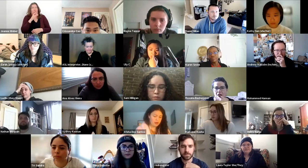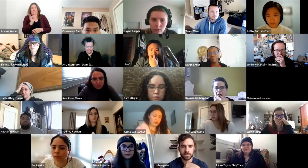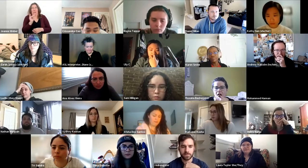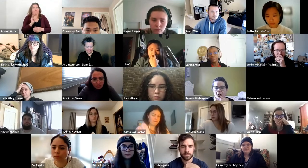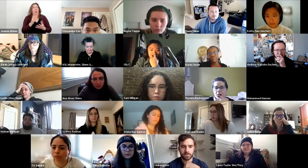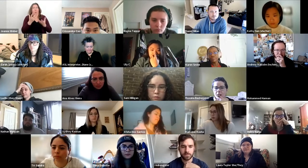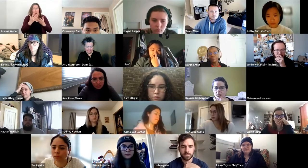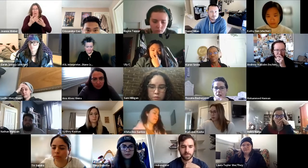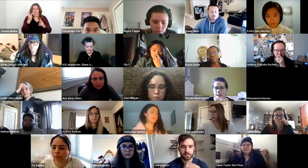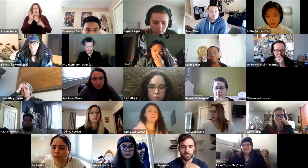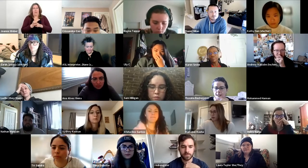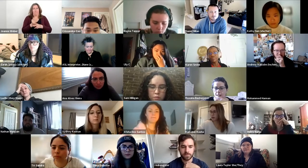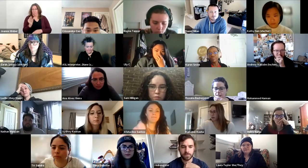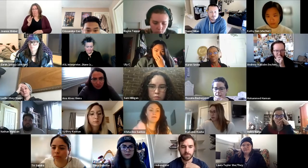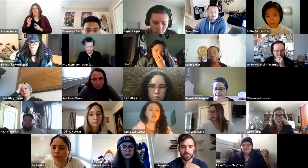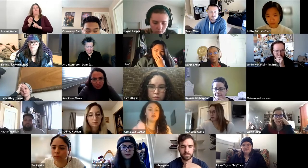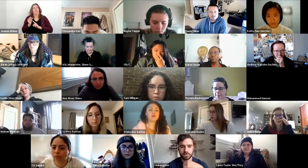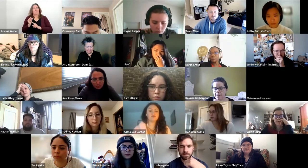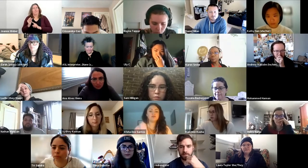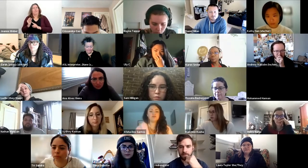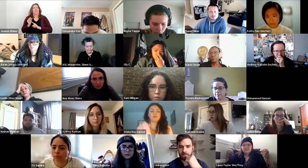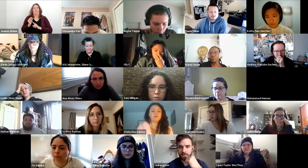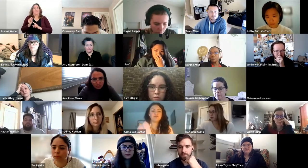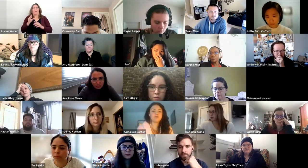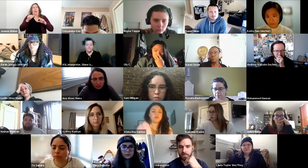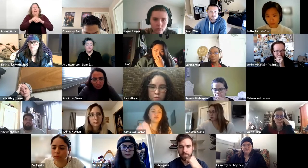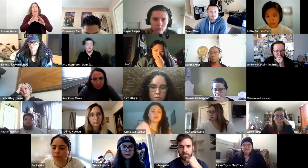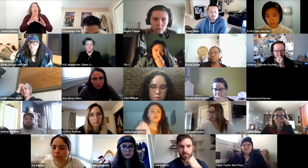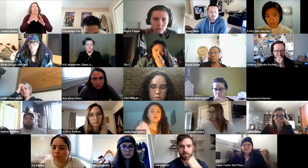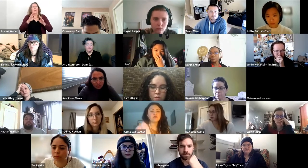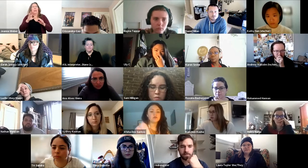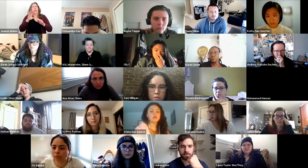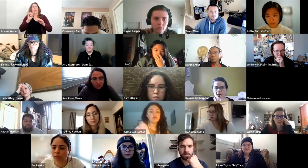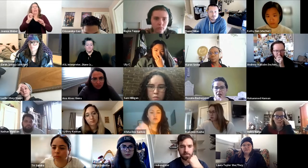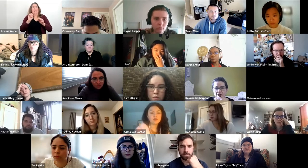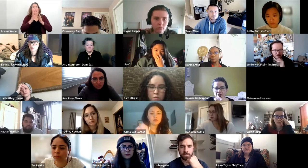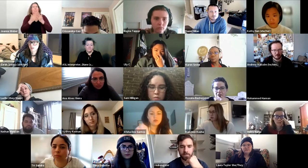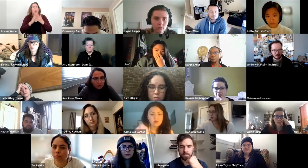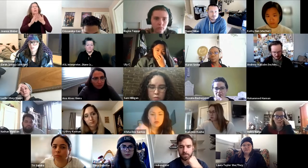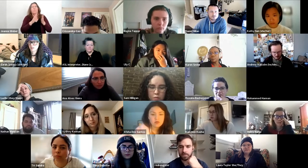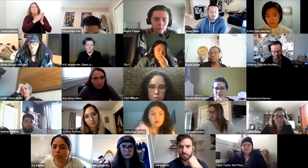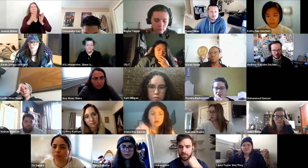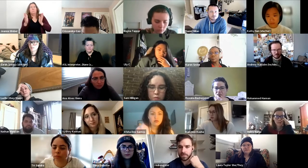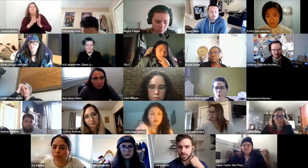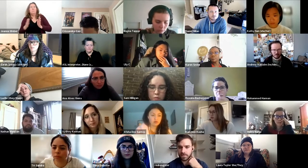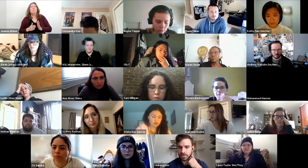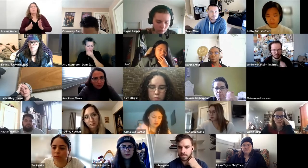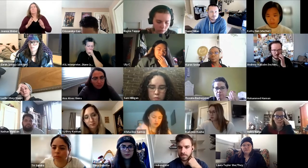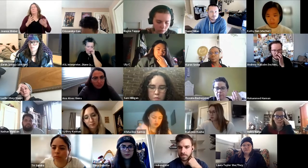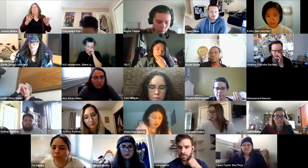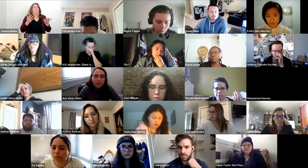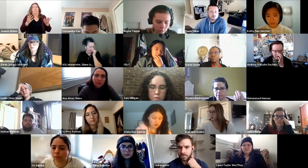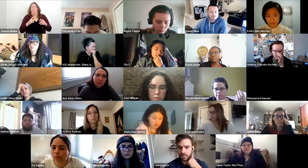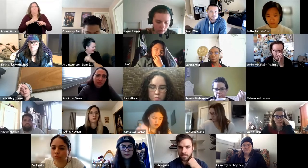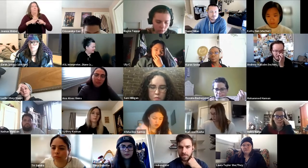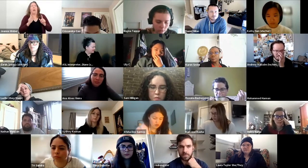the purposes of the class. I know it's not, it's digital, so it's not